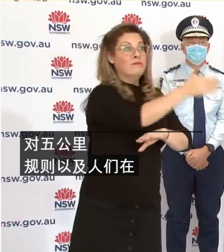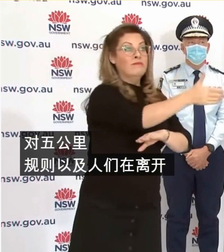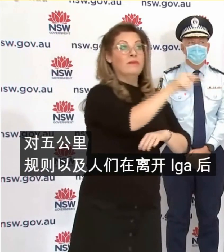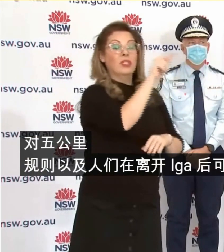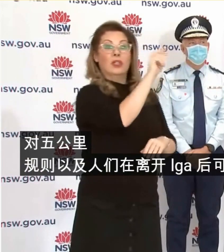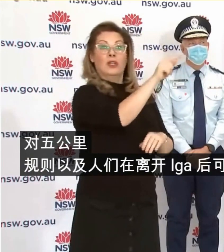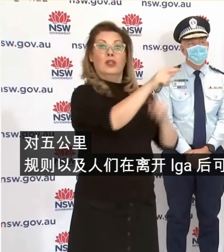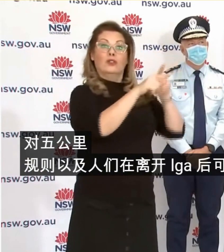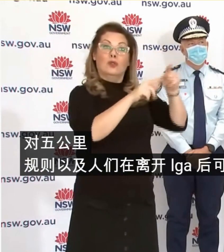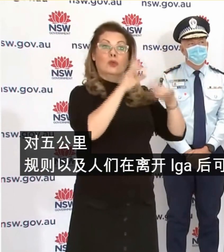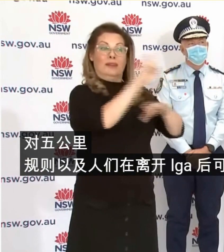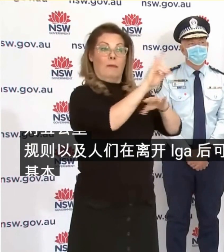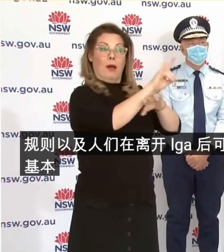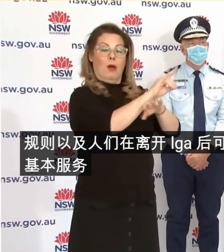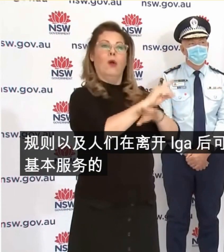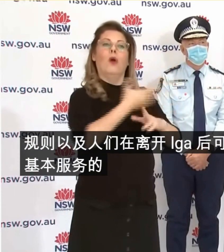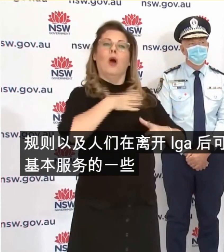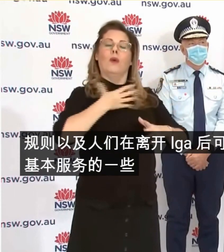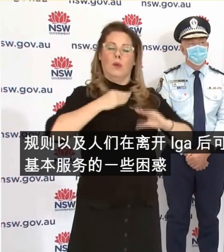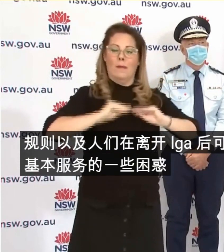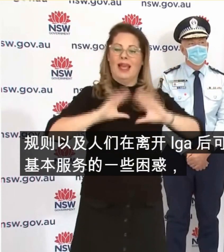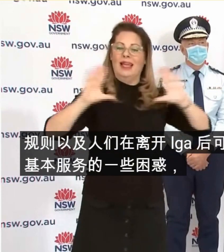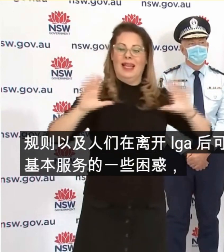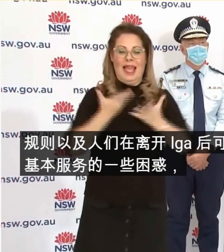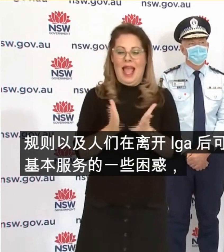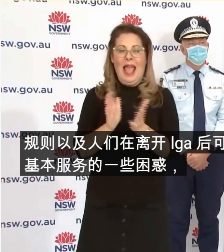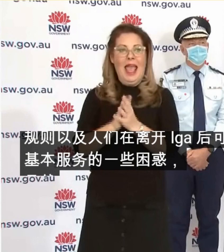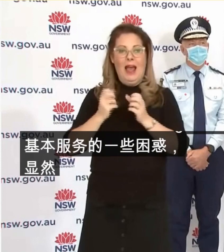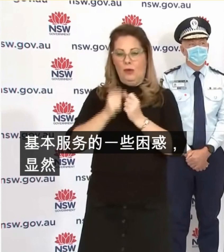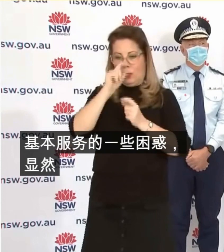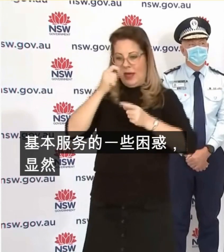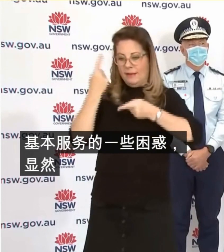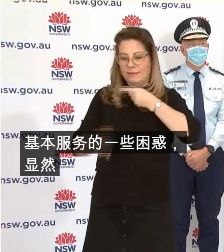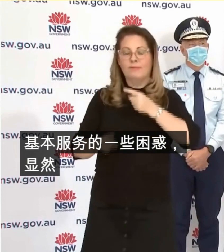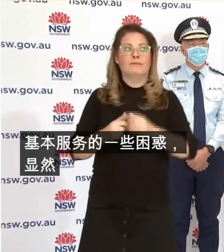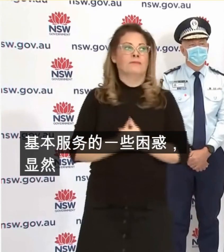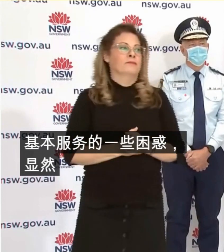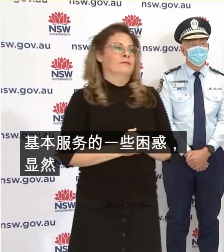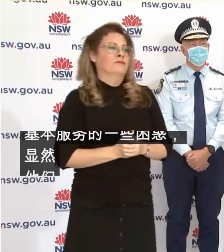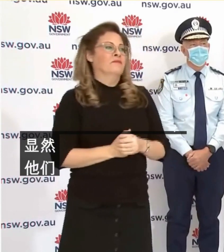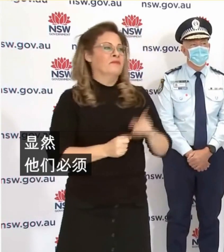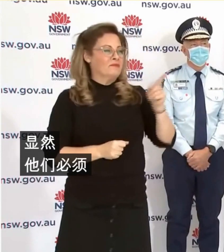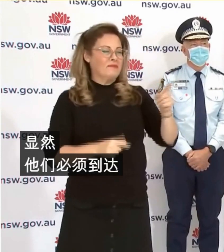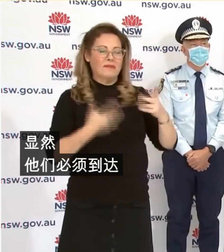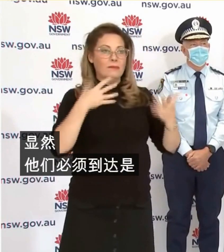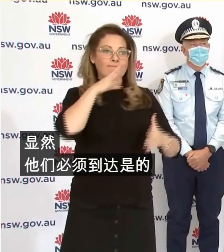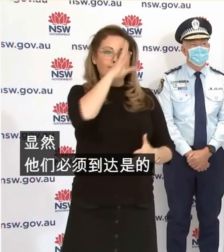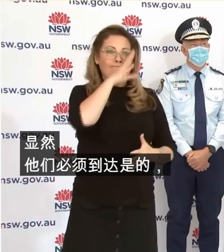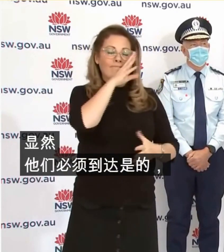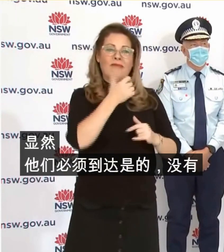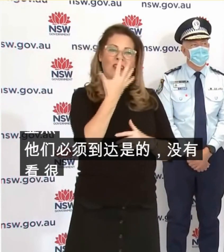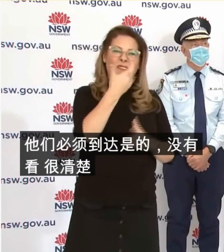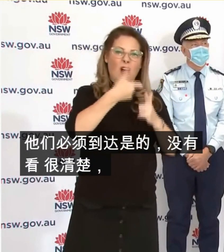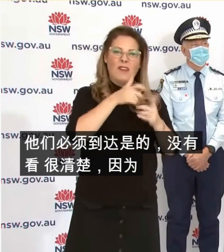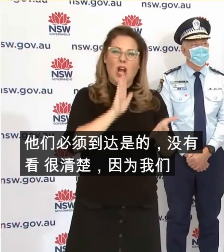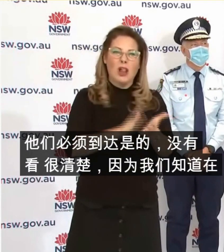5 kilometre rule and how far people can travel for essential services. Is it 5 kilometres once they leave their LGA? Obviously they've got to get stopped.